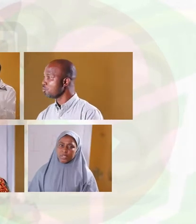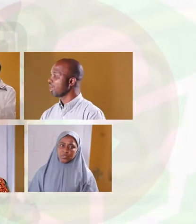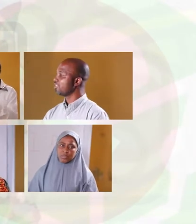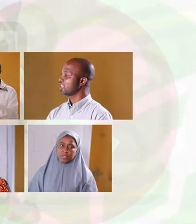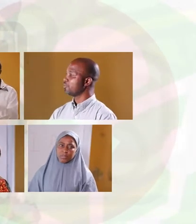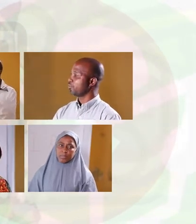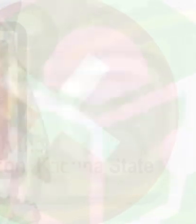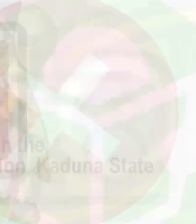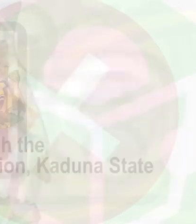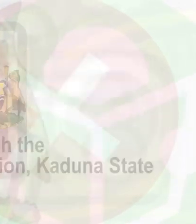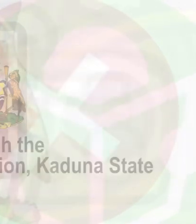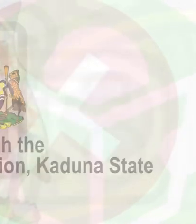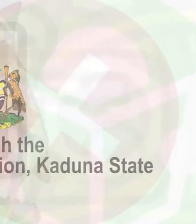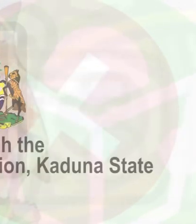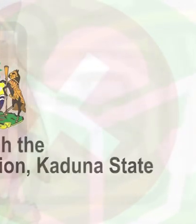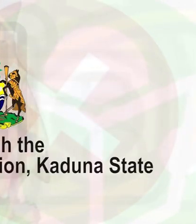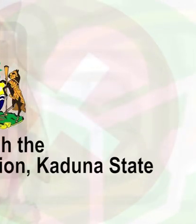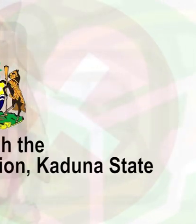We can see that it is in opposite